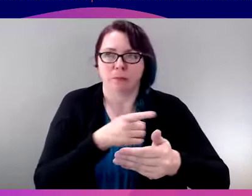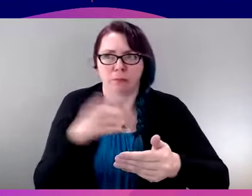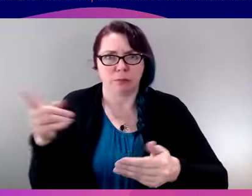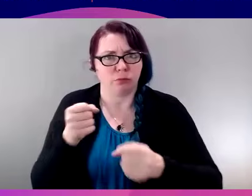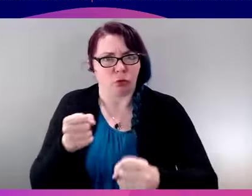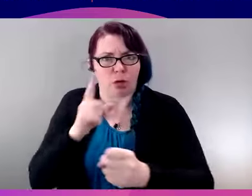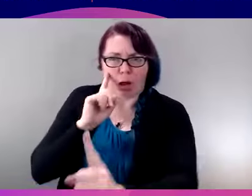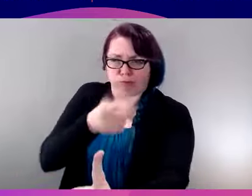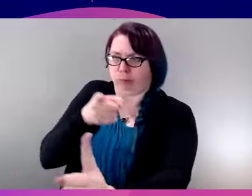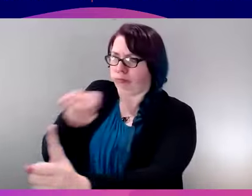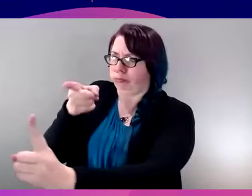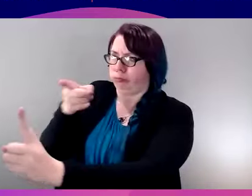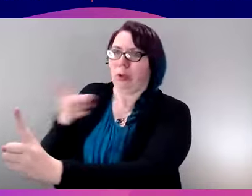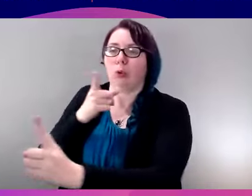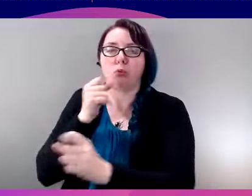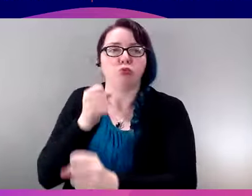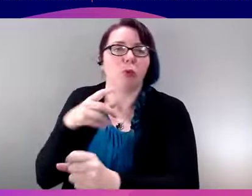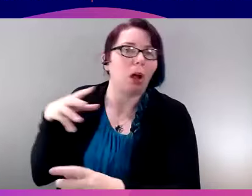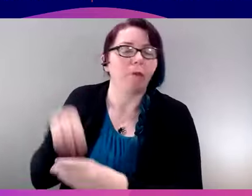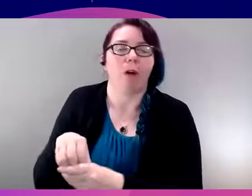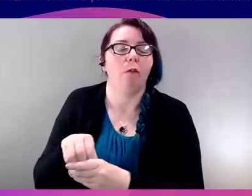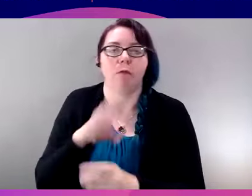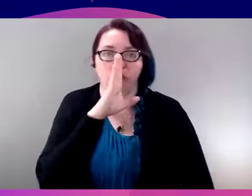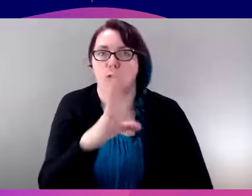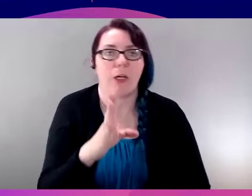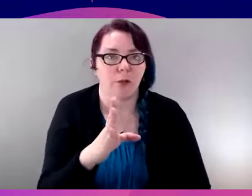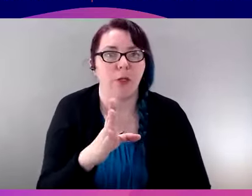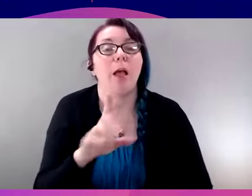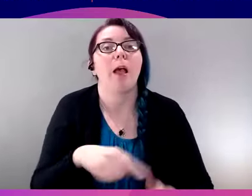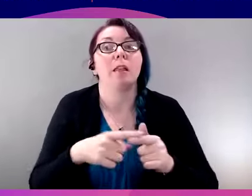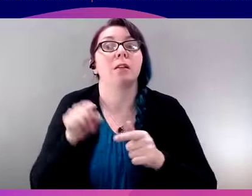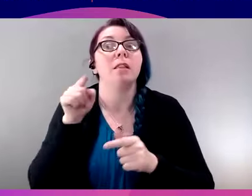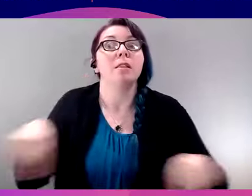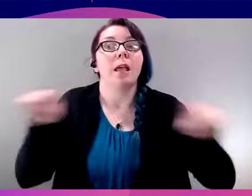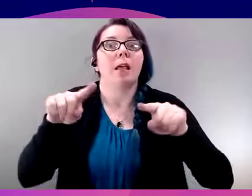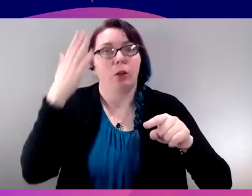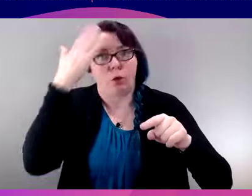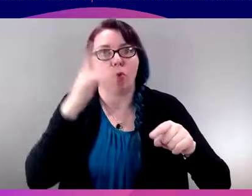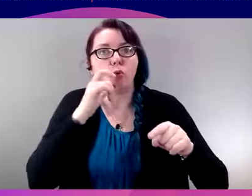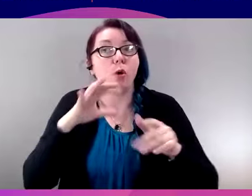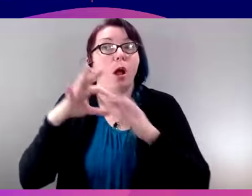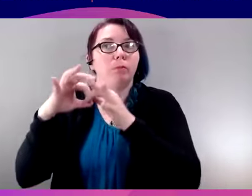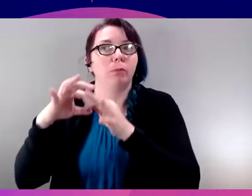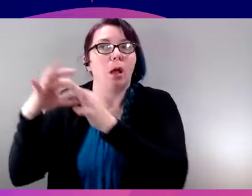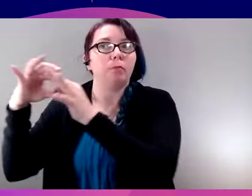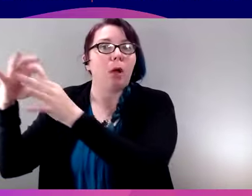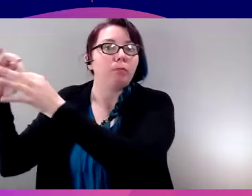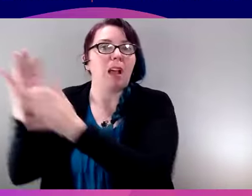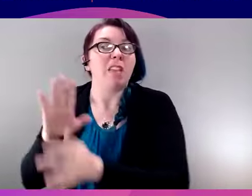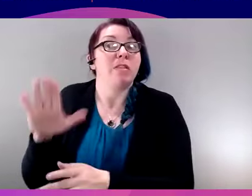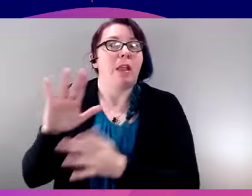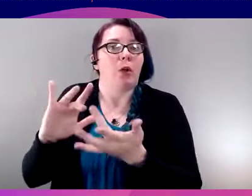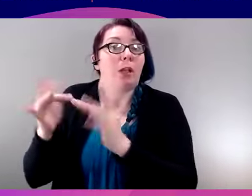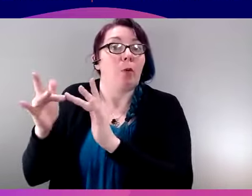sociogram. We began this process through a pre-survey where partners identified their networks and did some